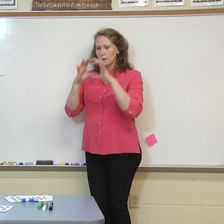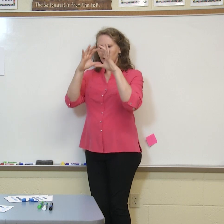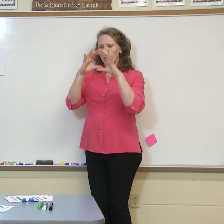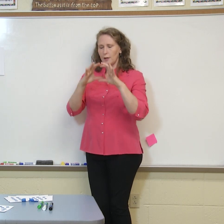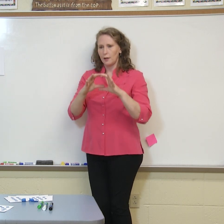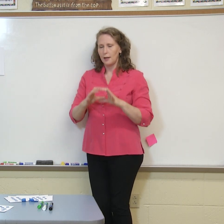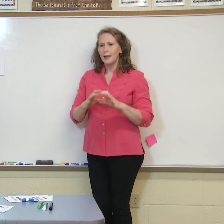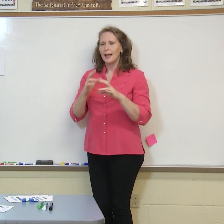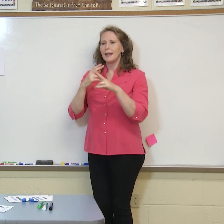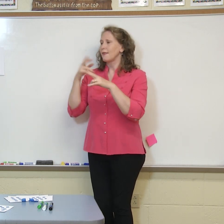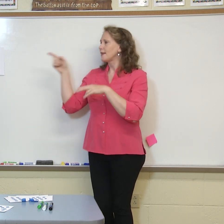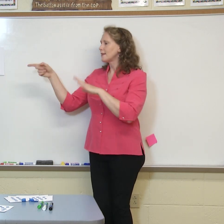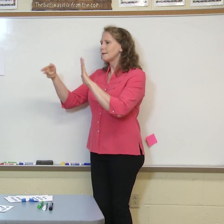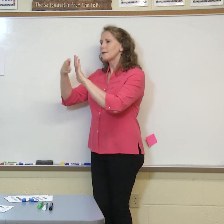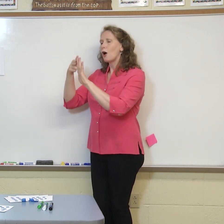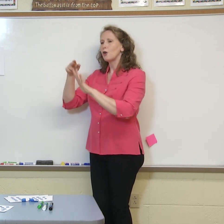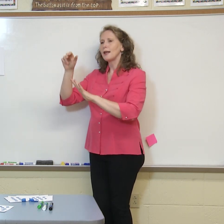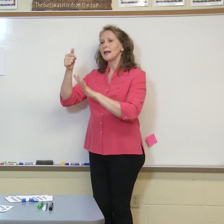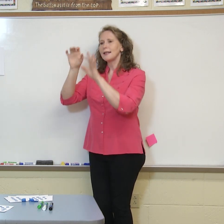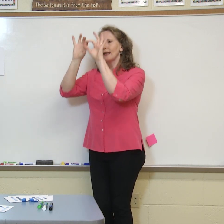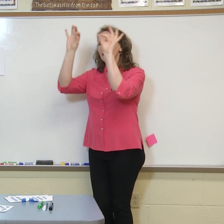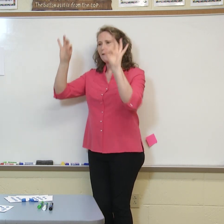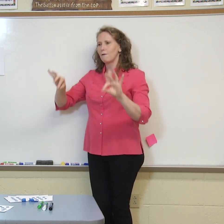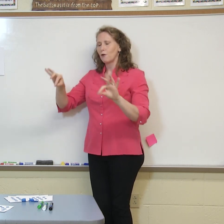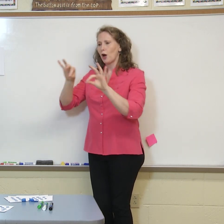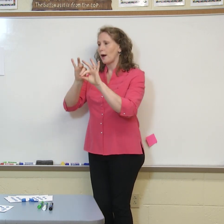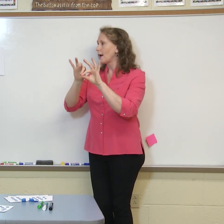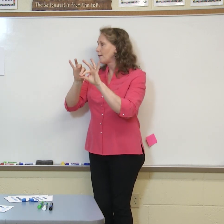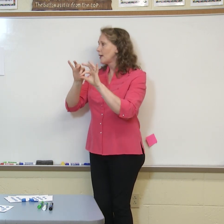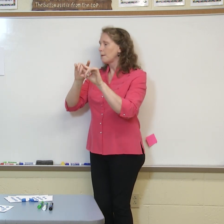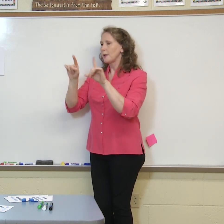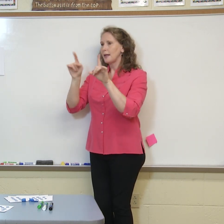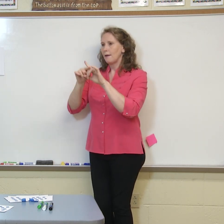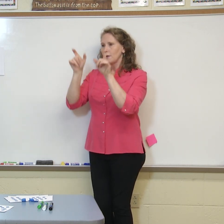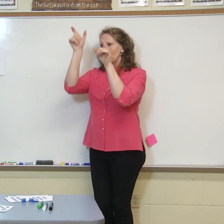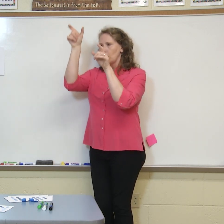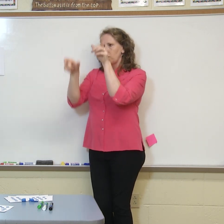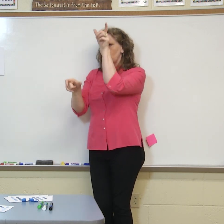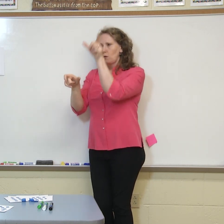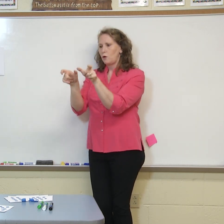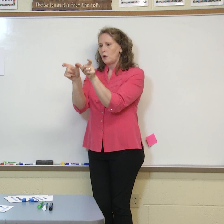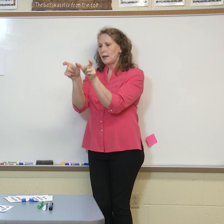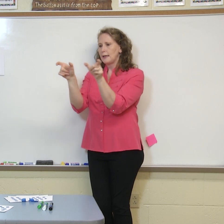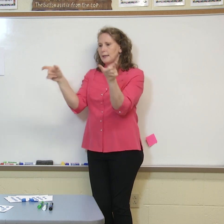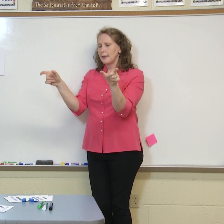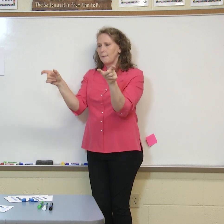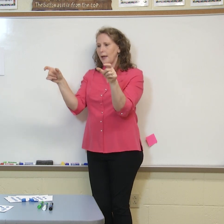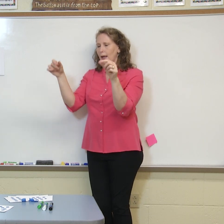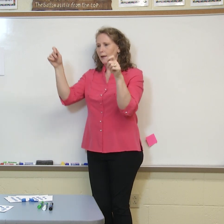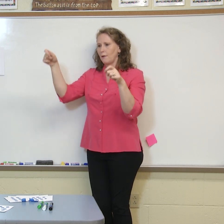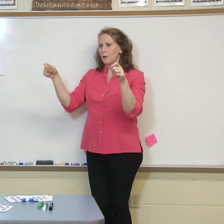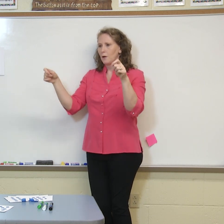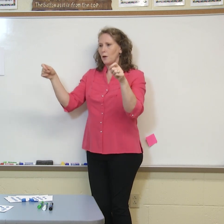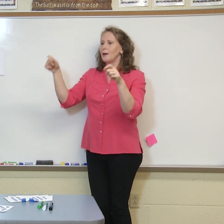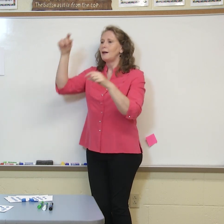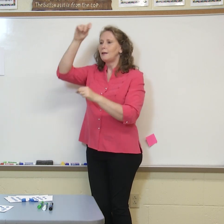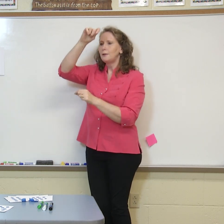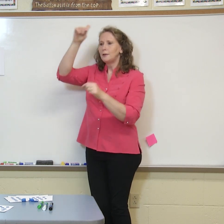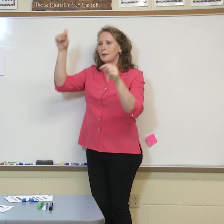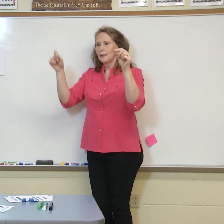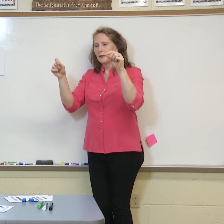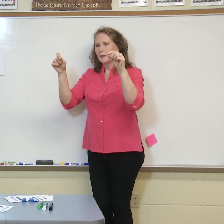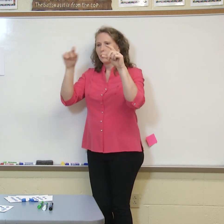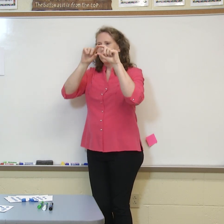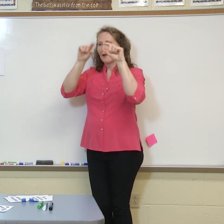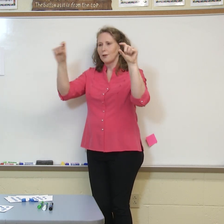called a 10 frame. But if you cut your 10 frame apart and stack them on top, you have a 10 strip